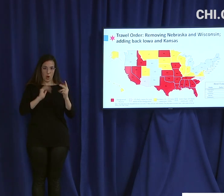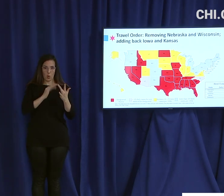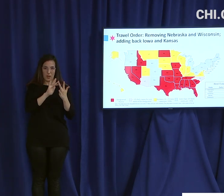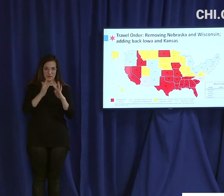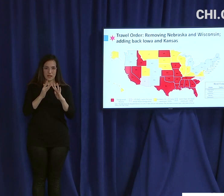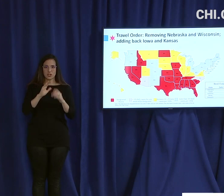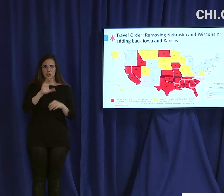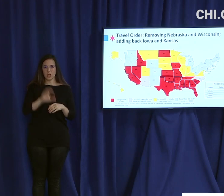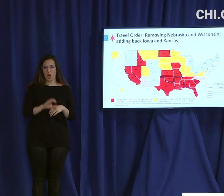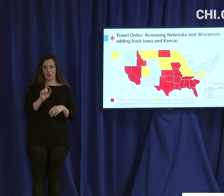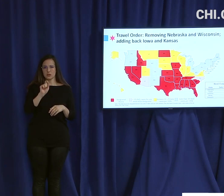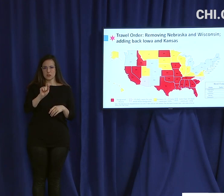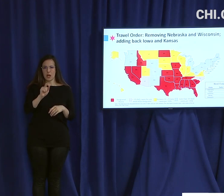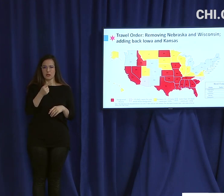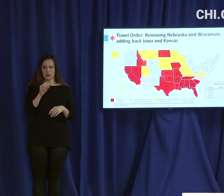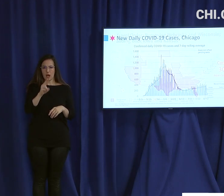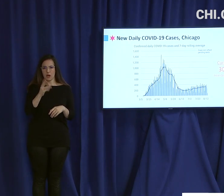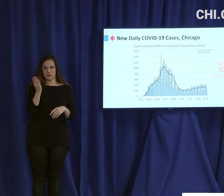chicago.gov/coronavirus.